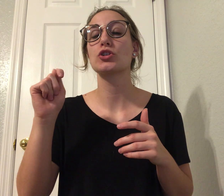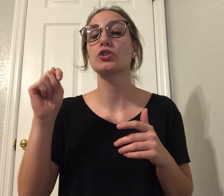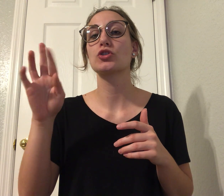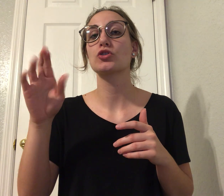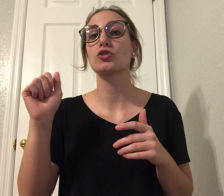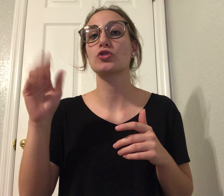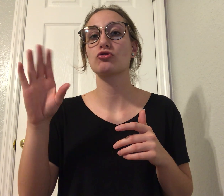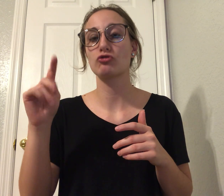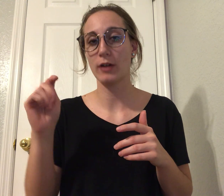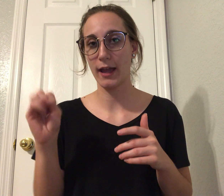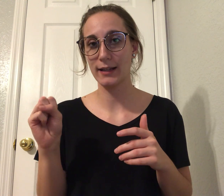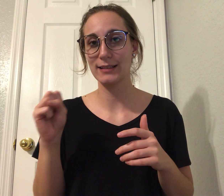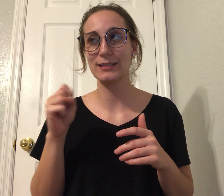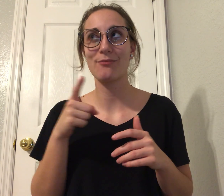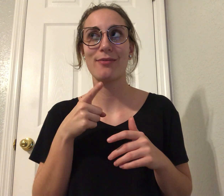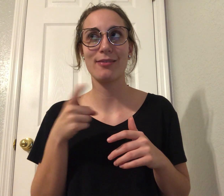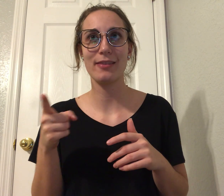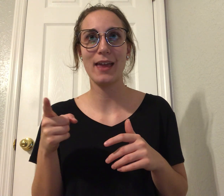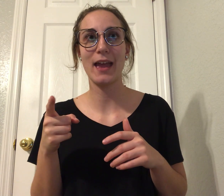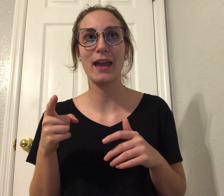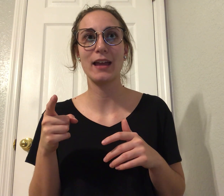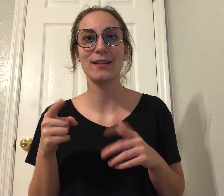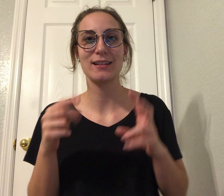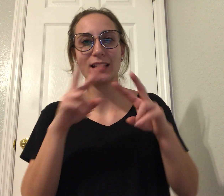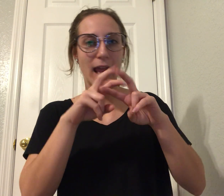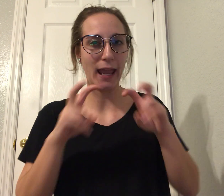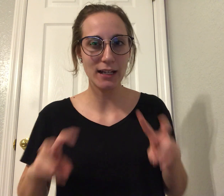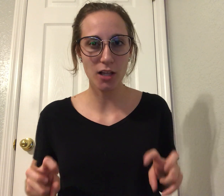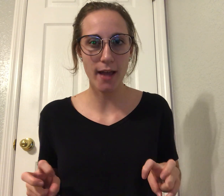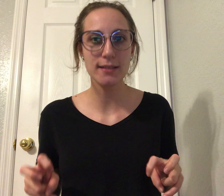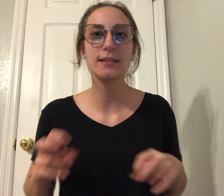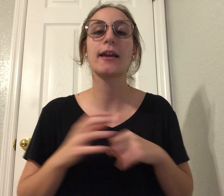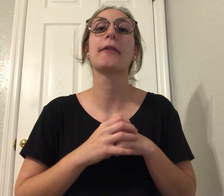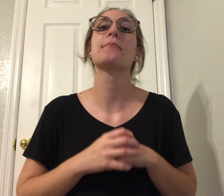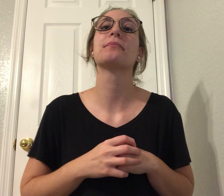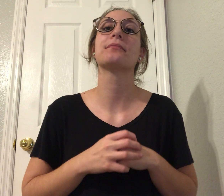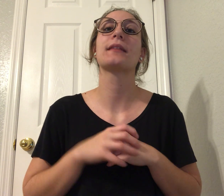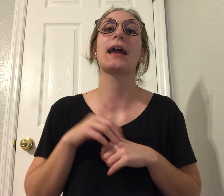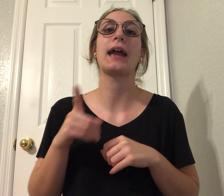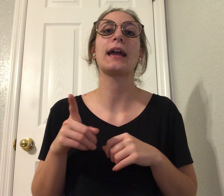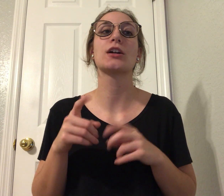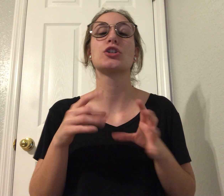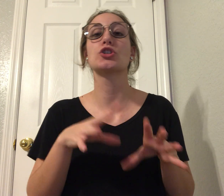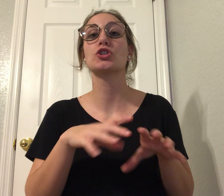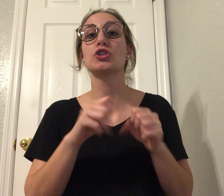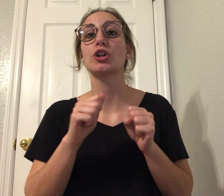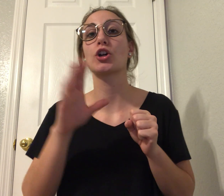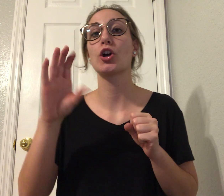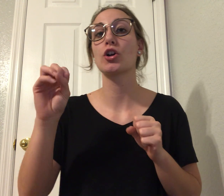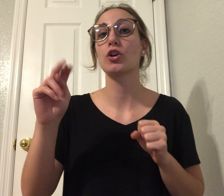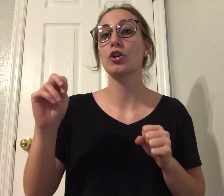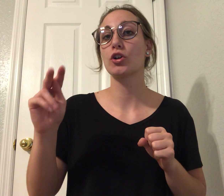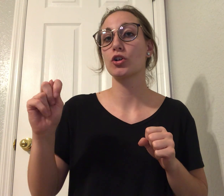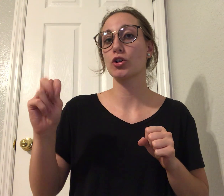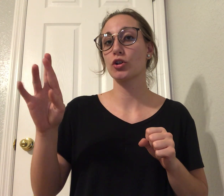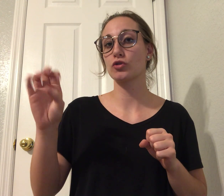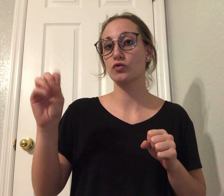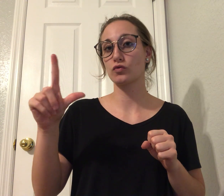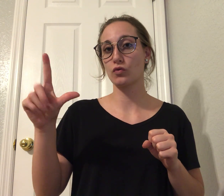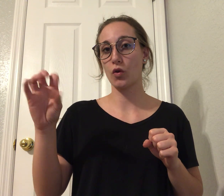full articles to review, and they only chose randomized controlled trials for this one, a total of 36 they looked at in